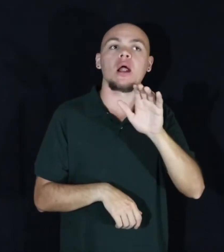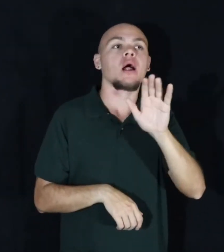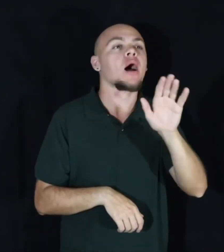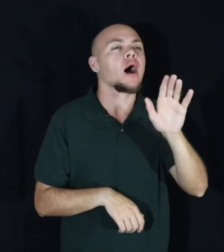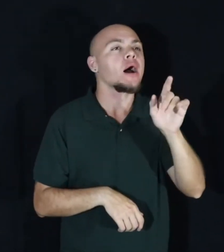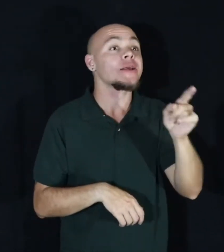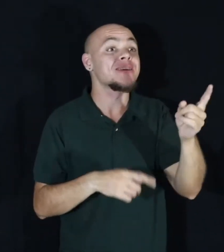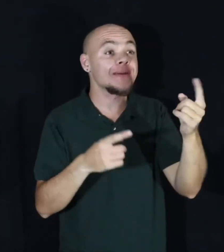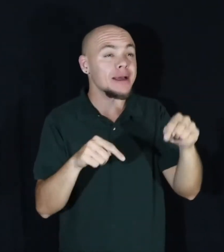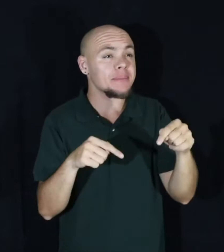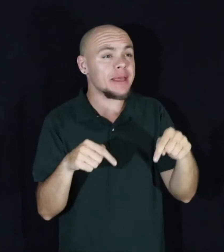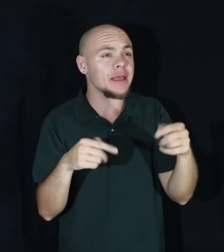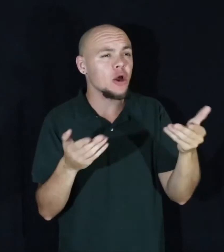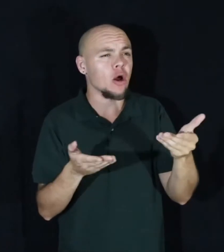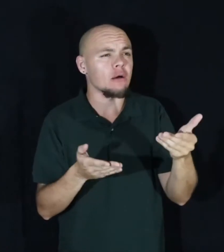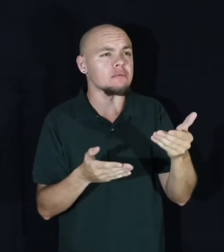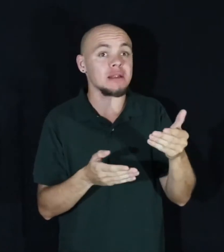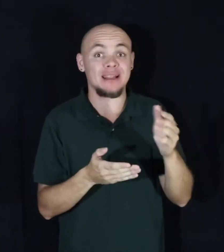here often?